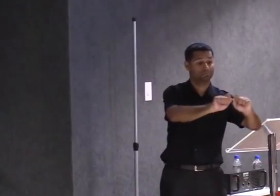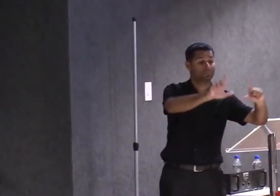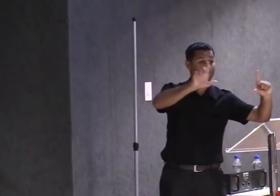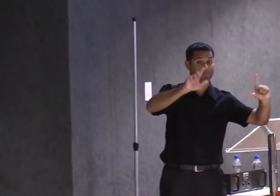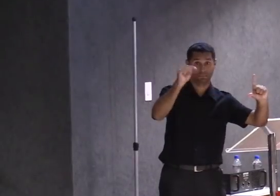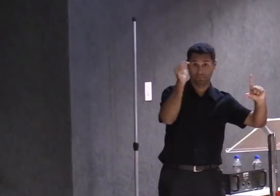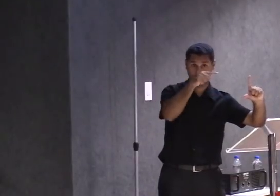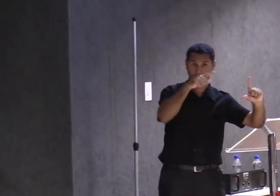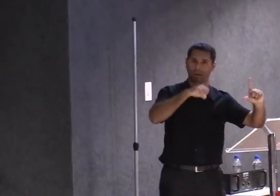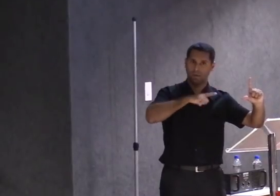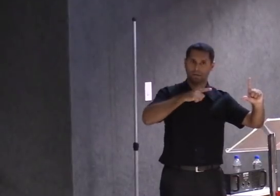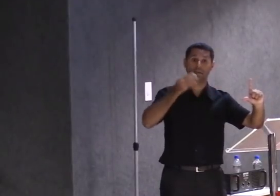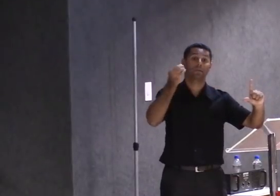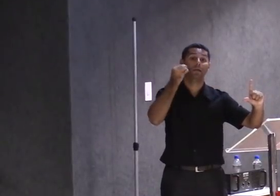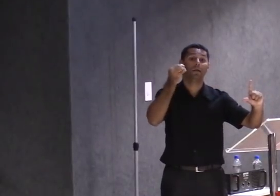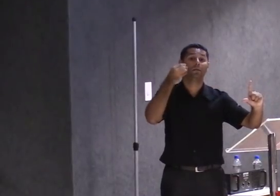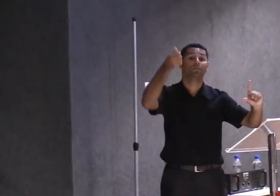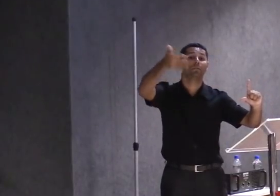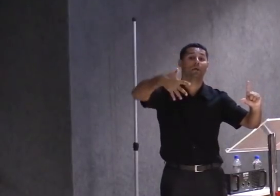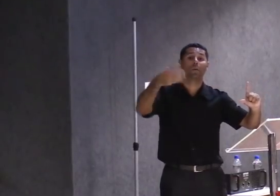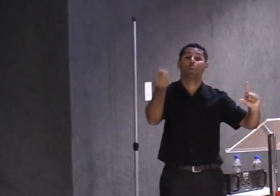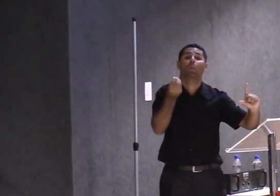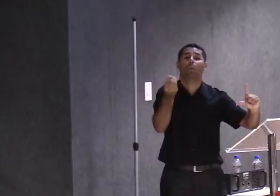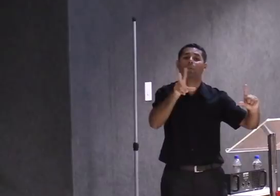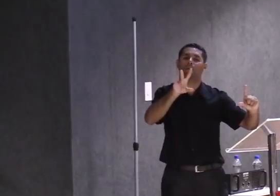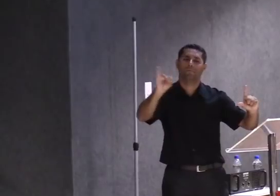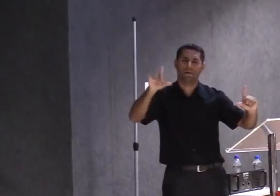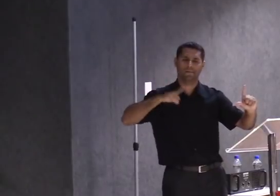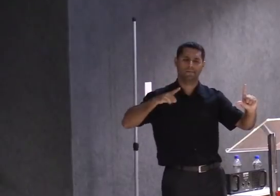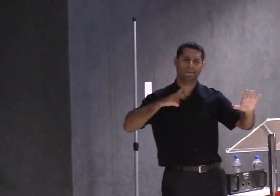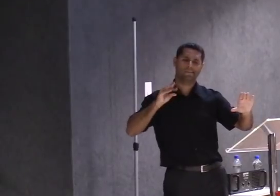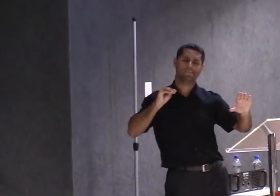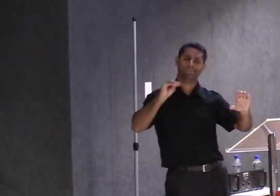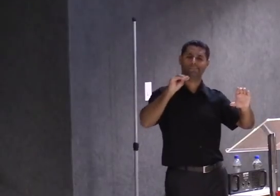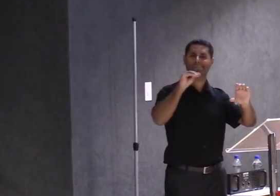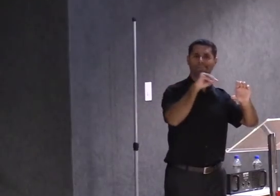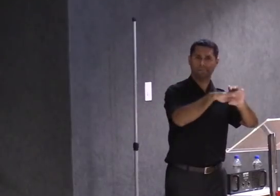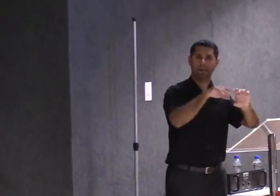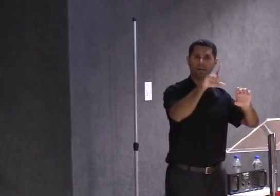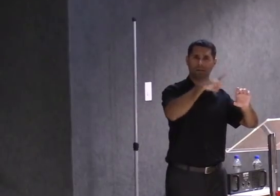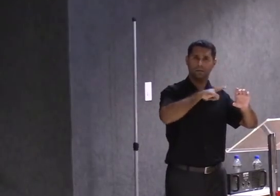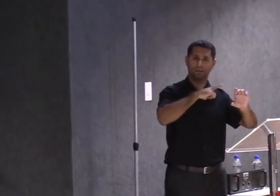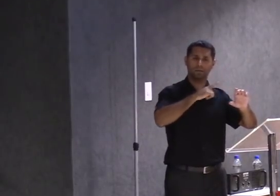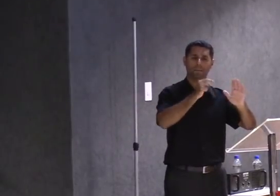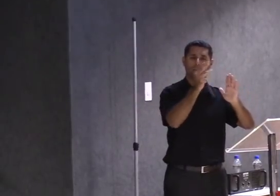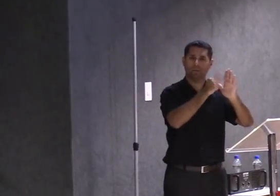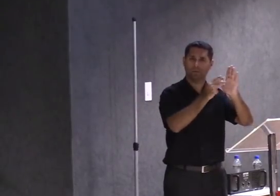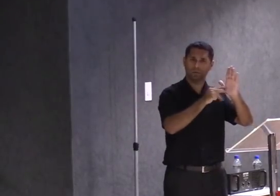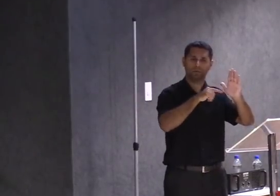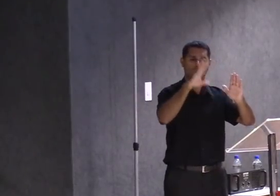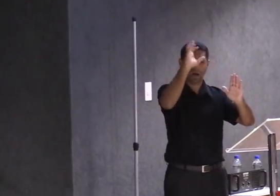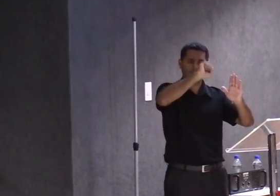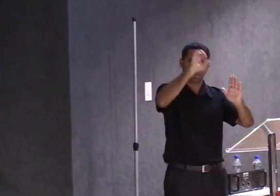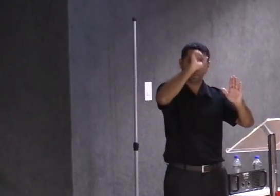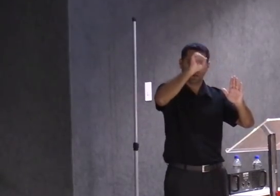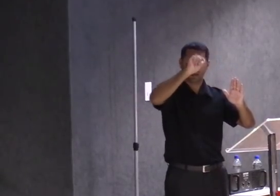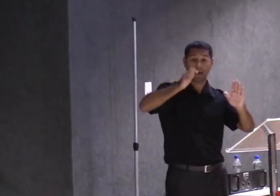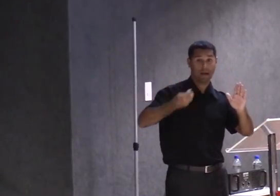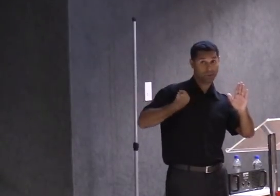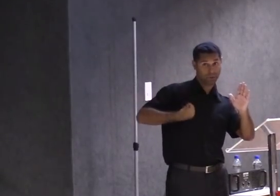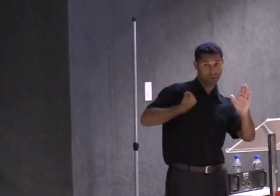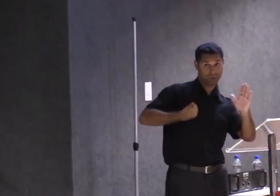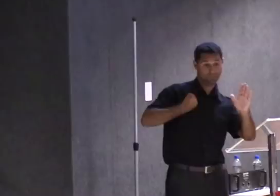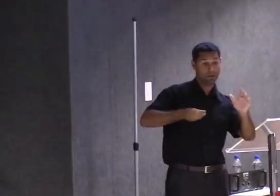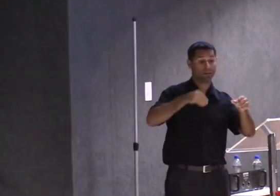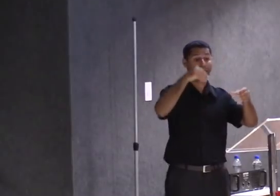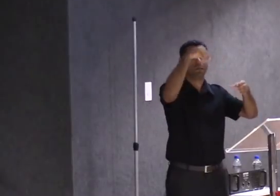ela tenta explicar como que foi a implementação dessas metodologias de aprendizagem ativa